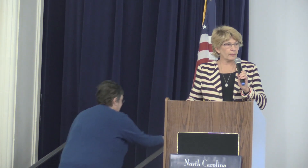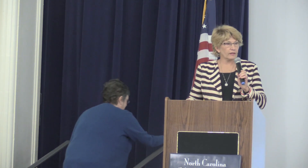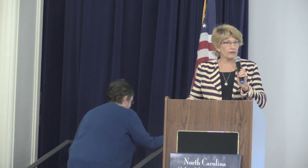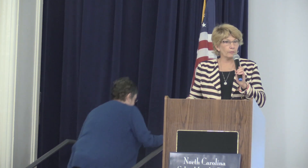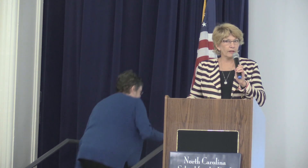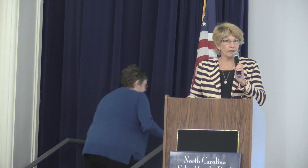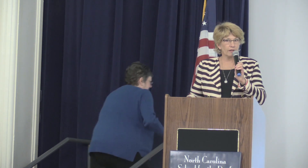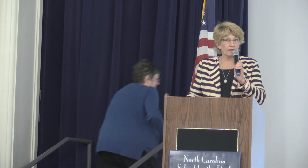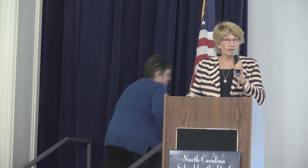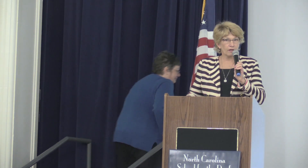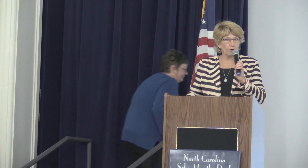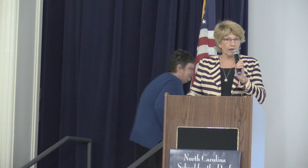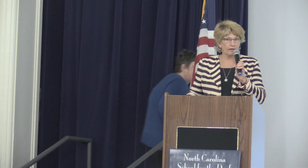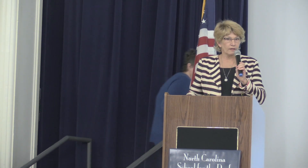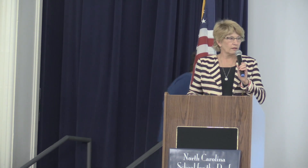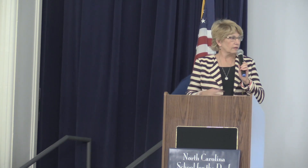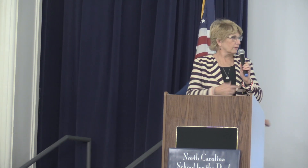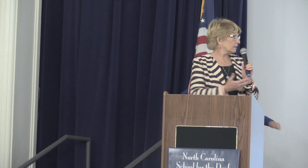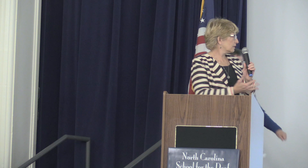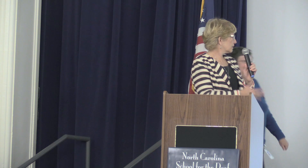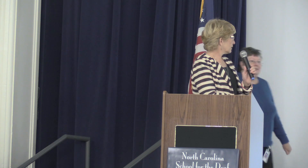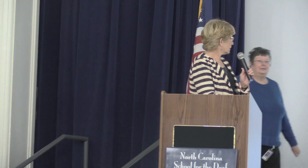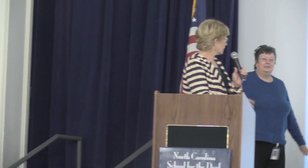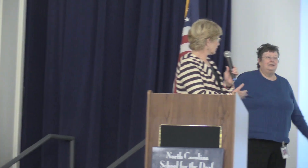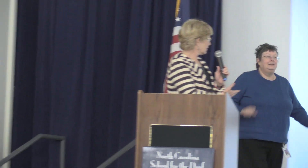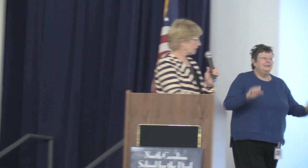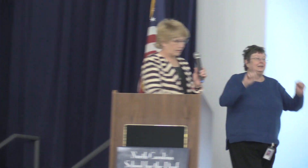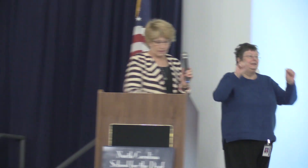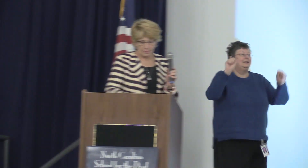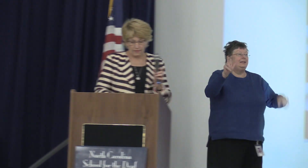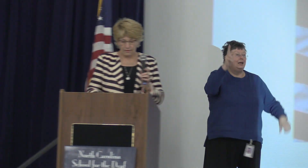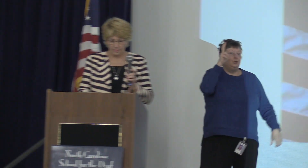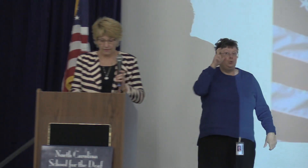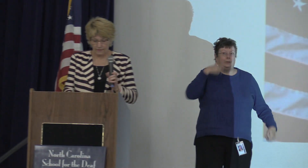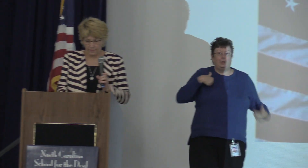Can you hear me a little bit? Okay.